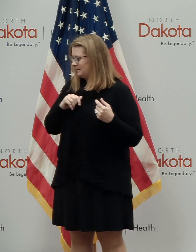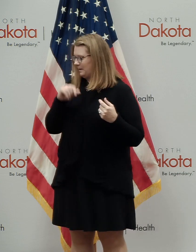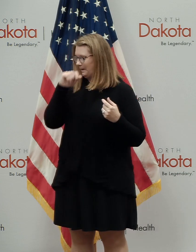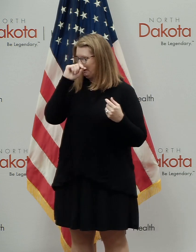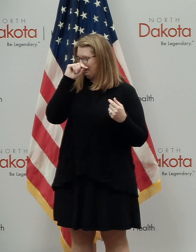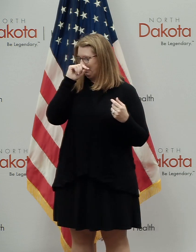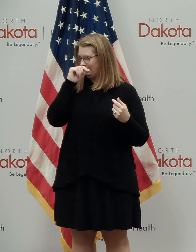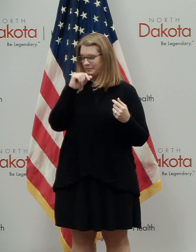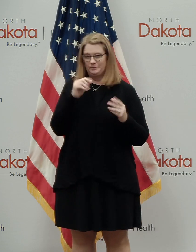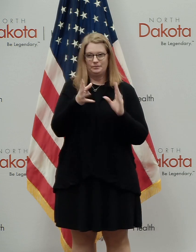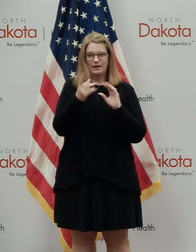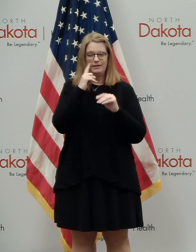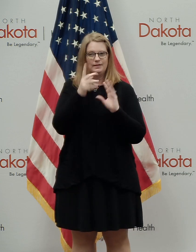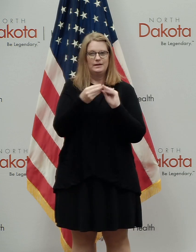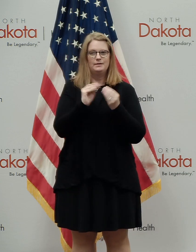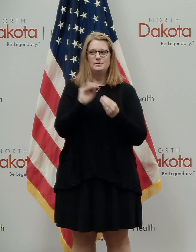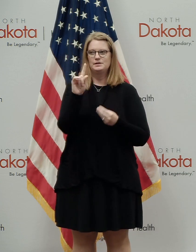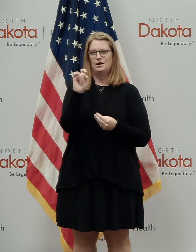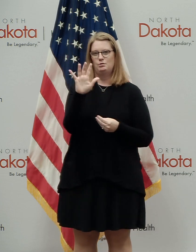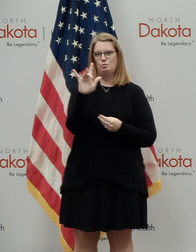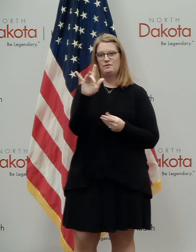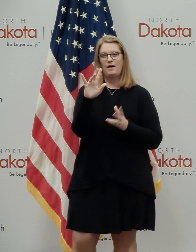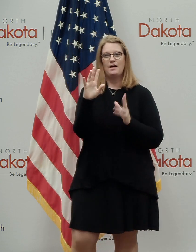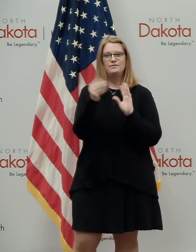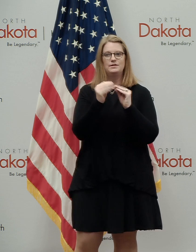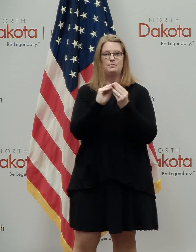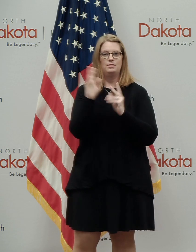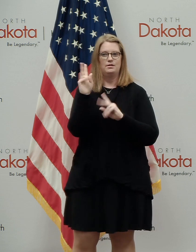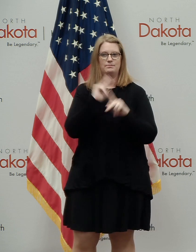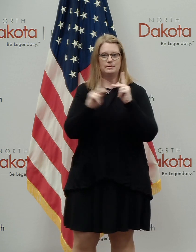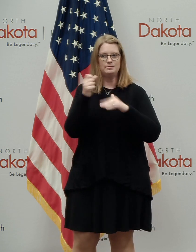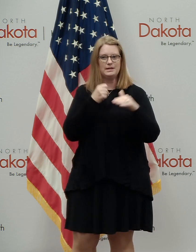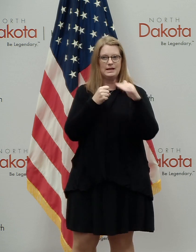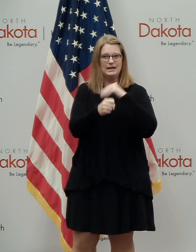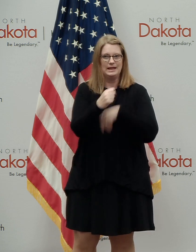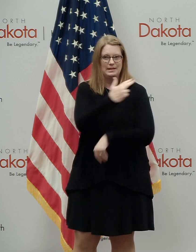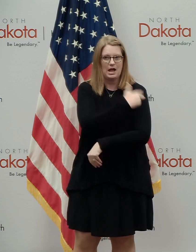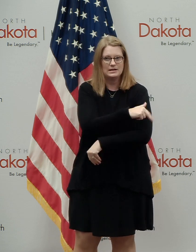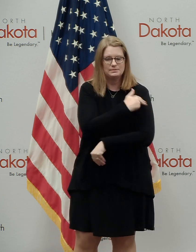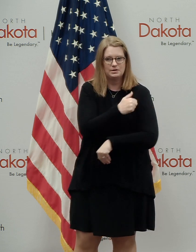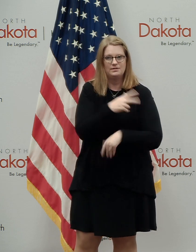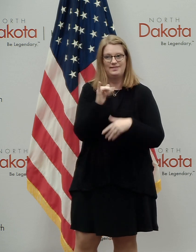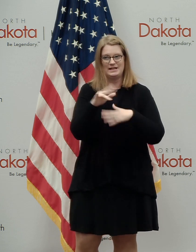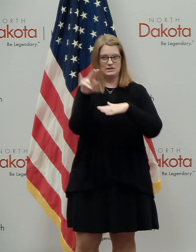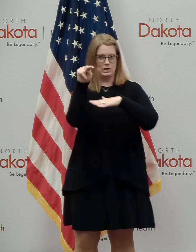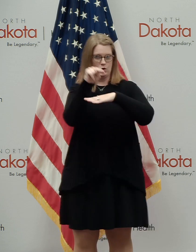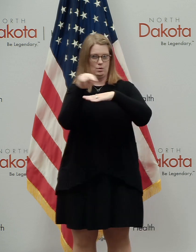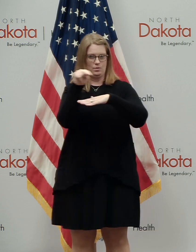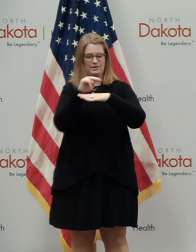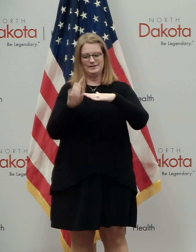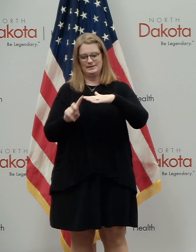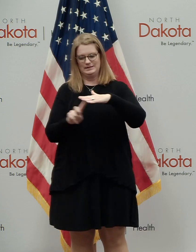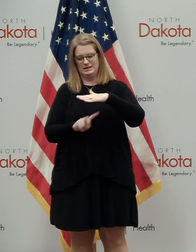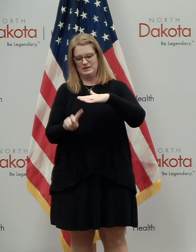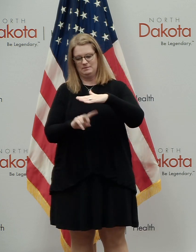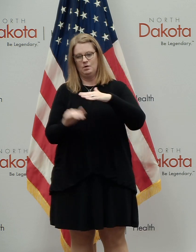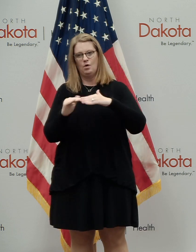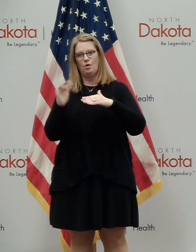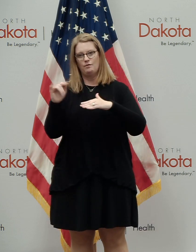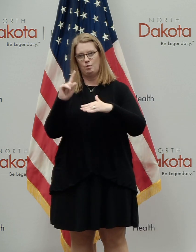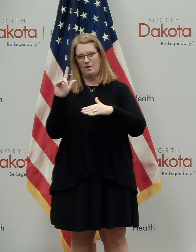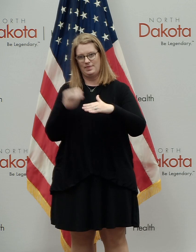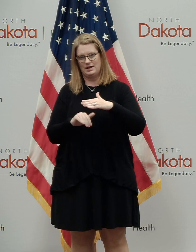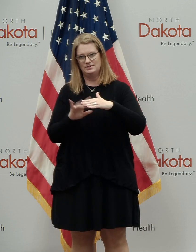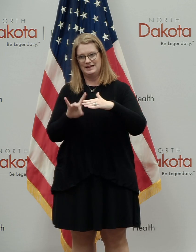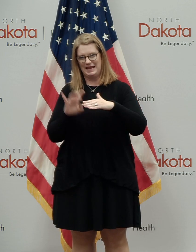go check it out. I think the number was 125 that we offered at the beginning. You know, that's the numerator. Denominator is over